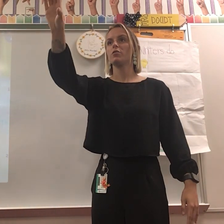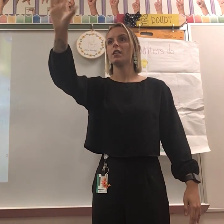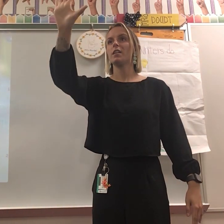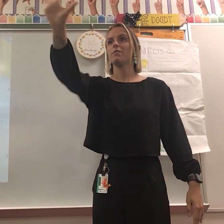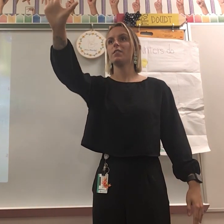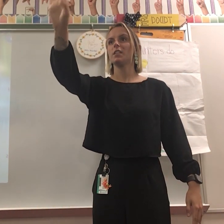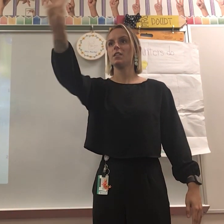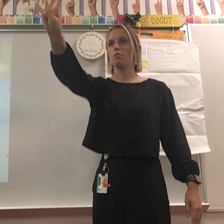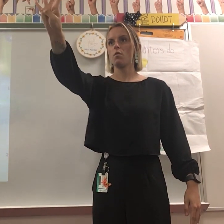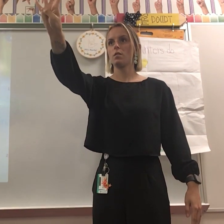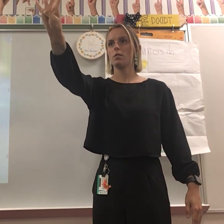354.